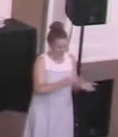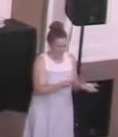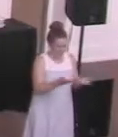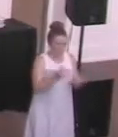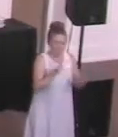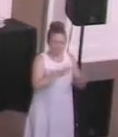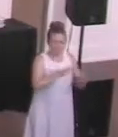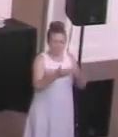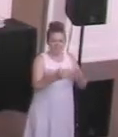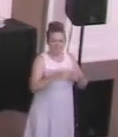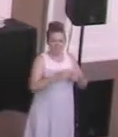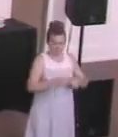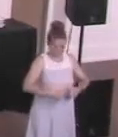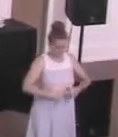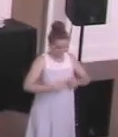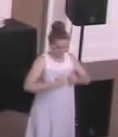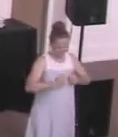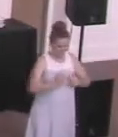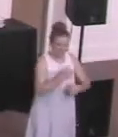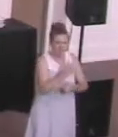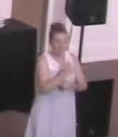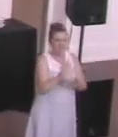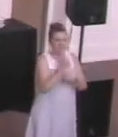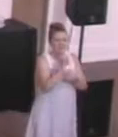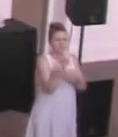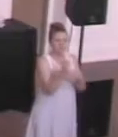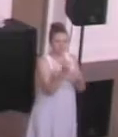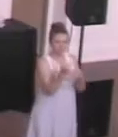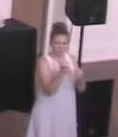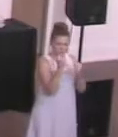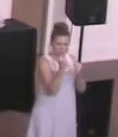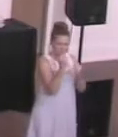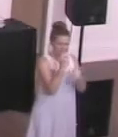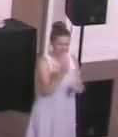life. A love so bold to see a revolution.